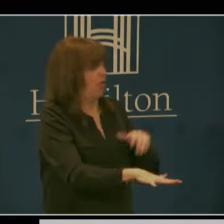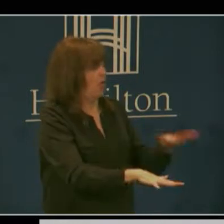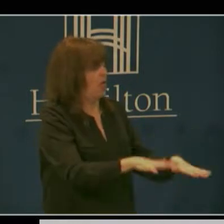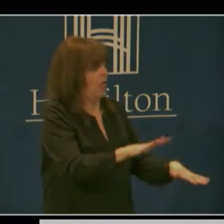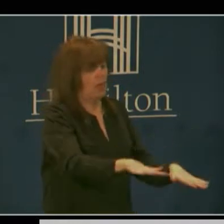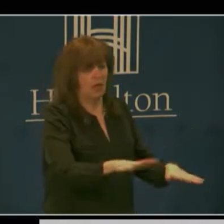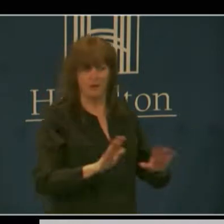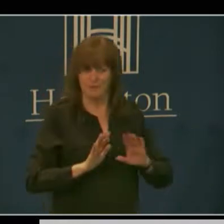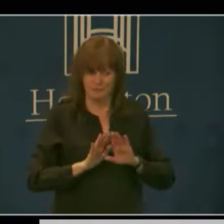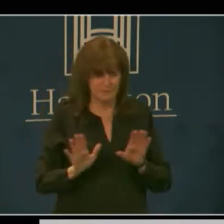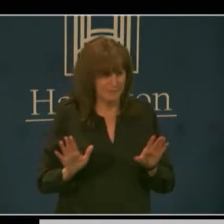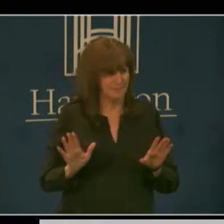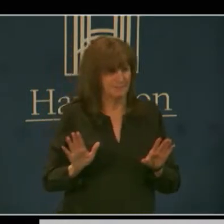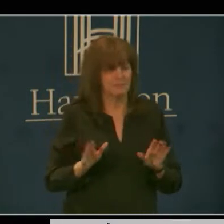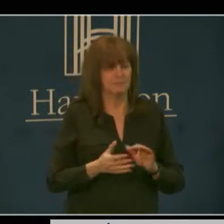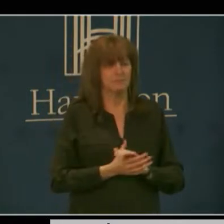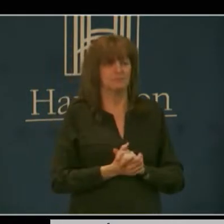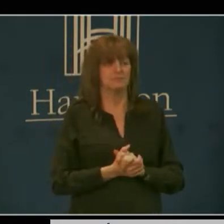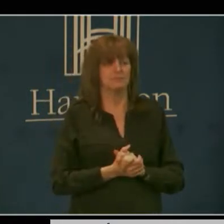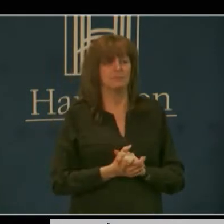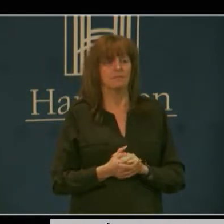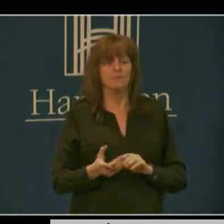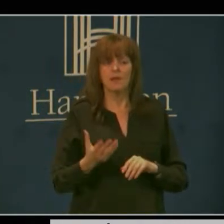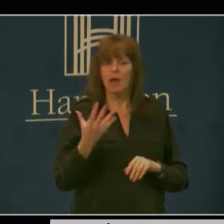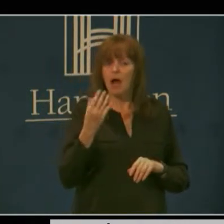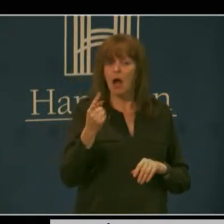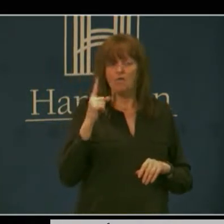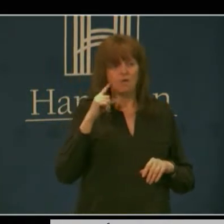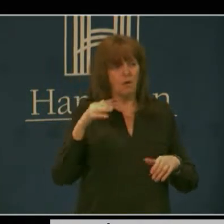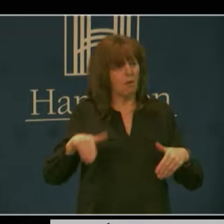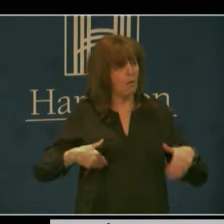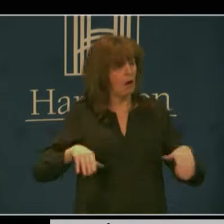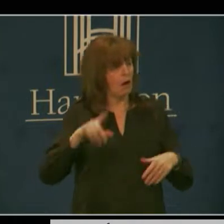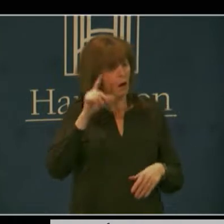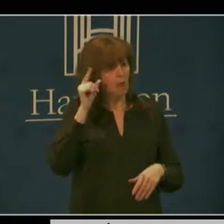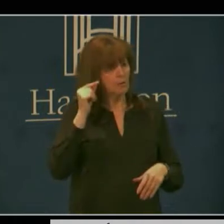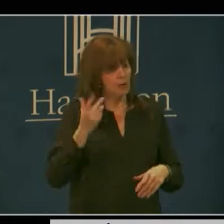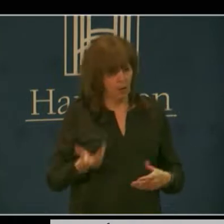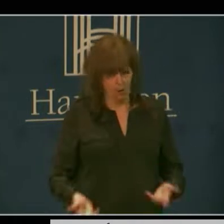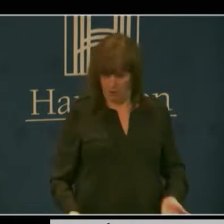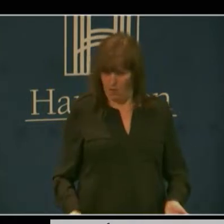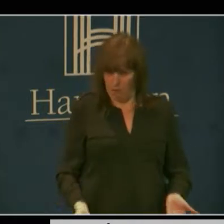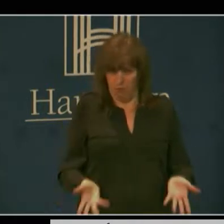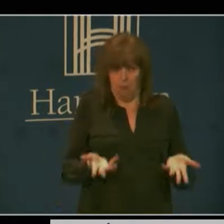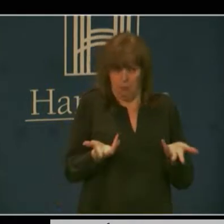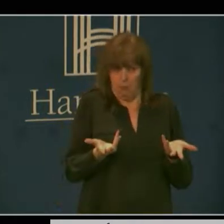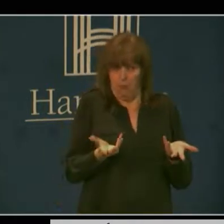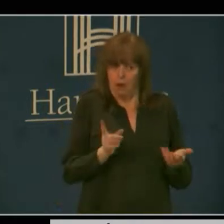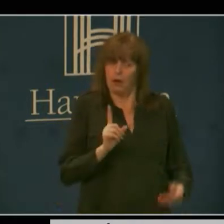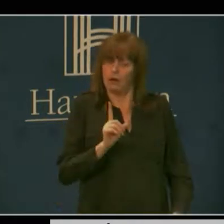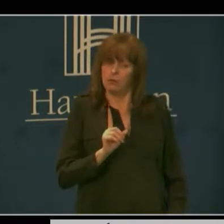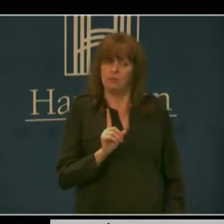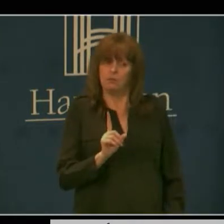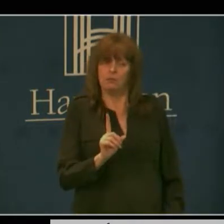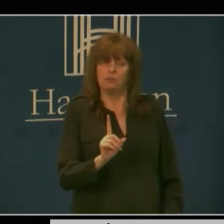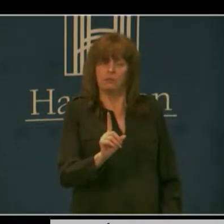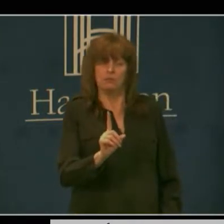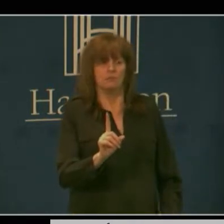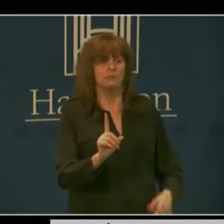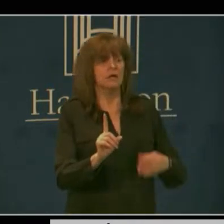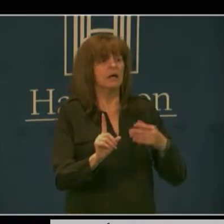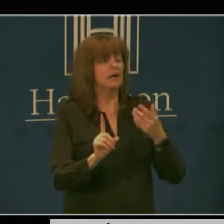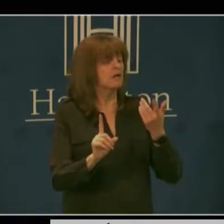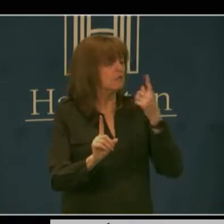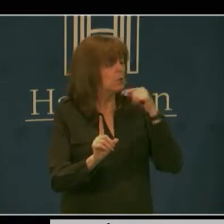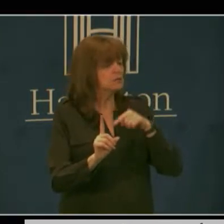So again, avoiding any place where you're gonna be near a surface that somebody else might touch. And when you're out for that walk, you're out for